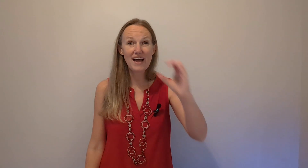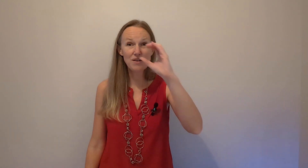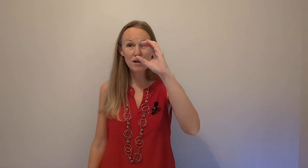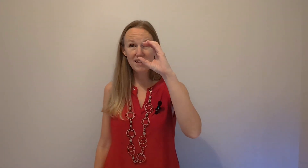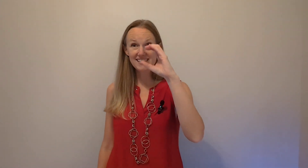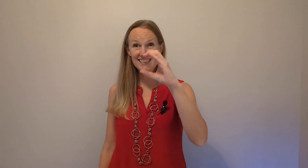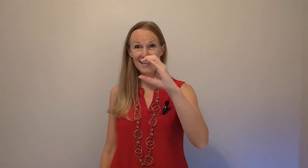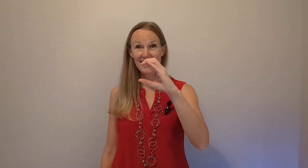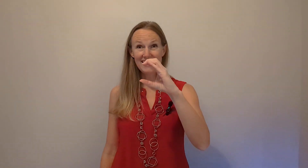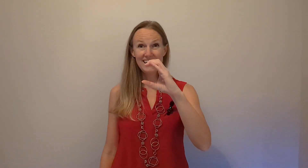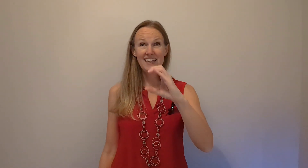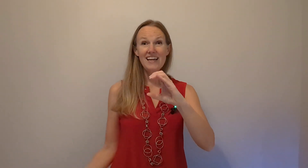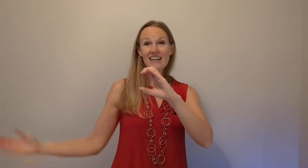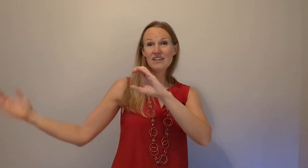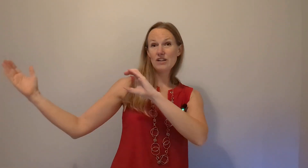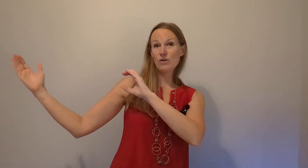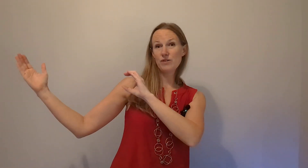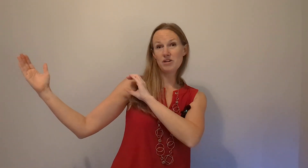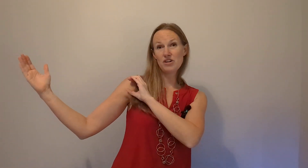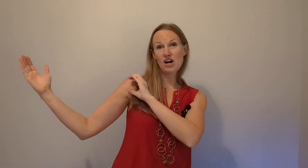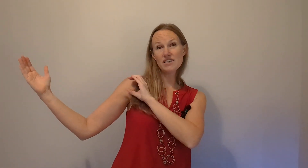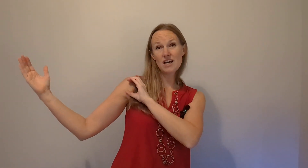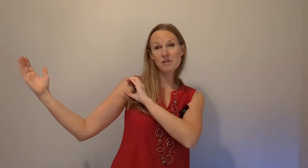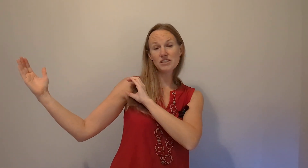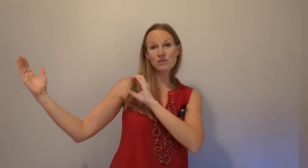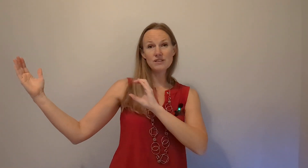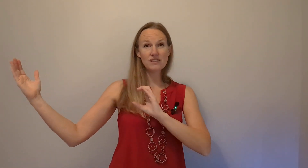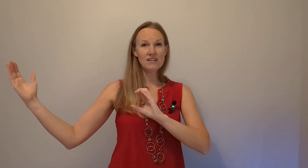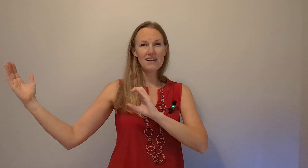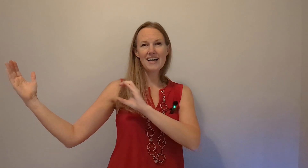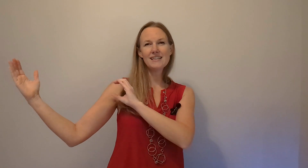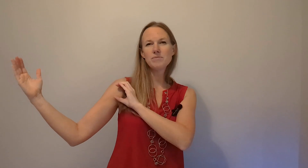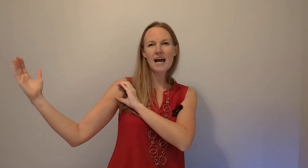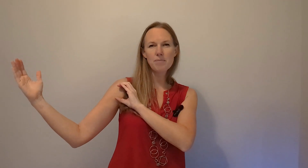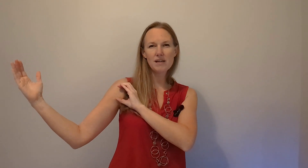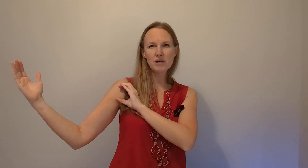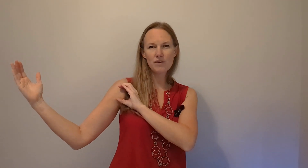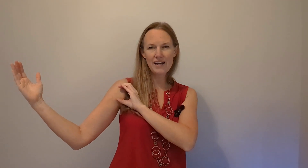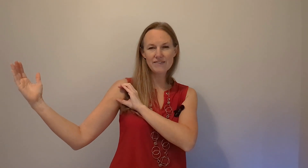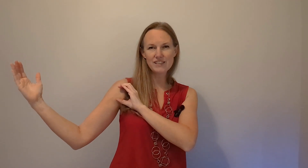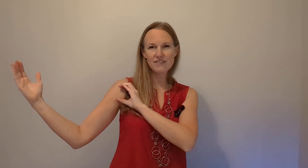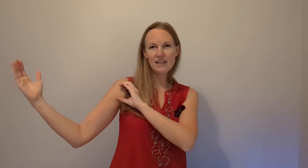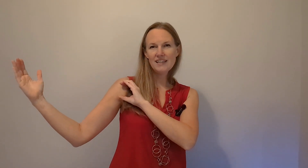that, you want to make a C, and you're going to go from your non-dominant shoulder. I'm tapping it, but you don't have to.